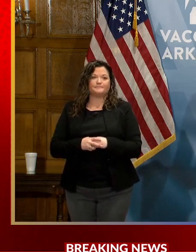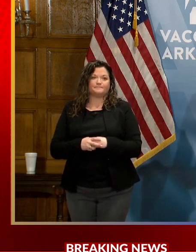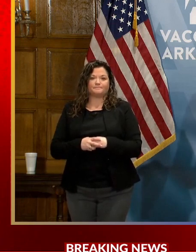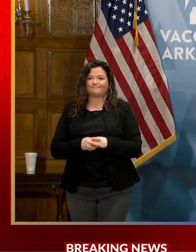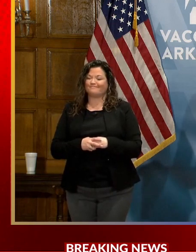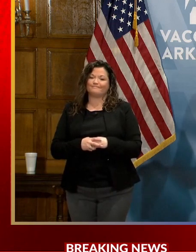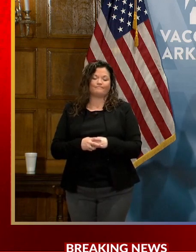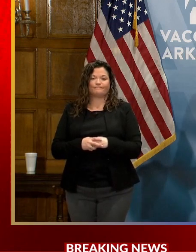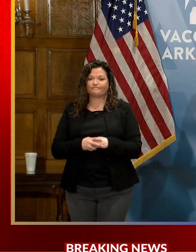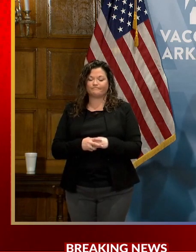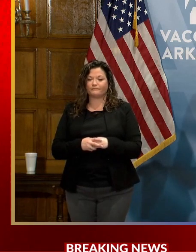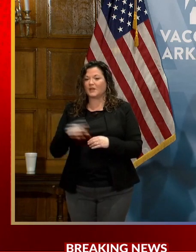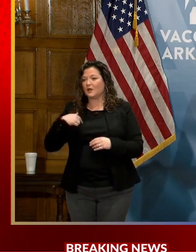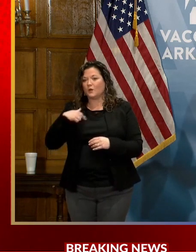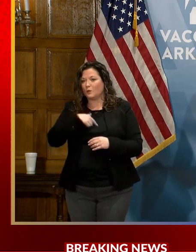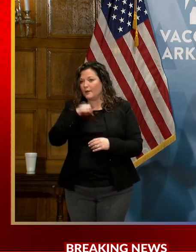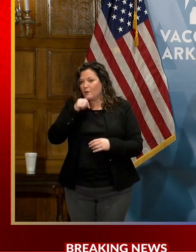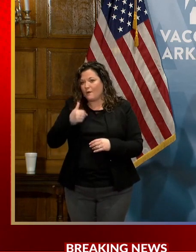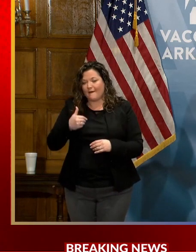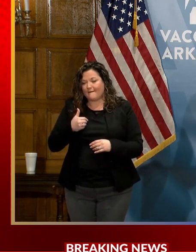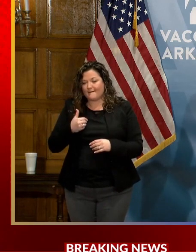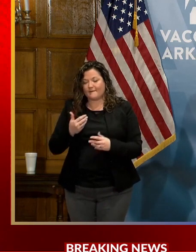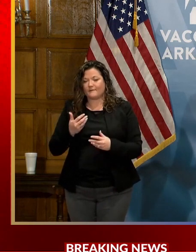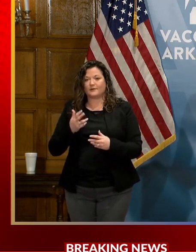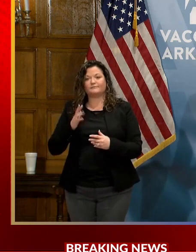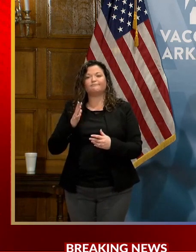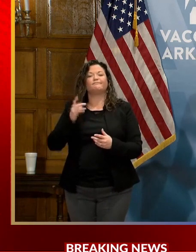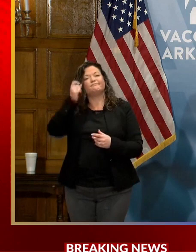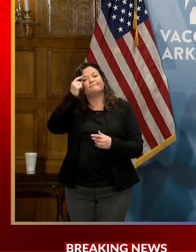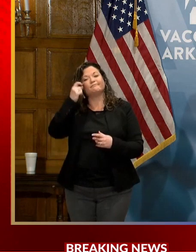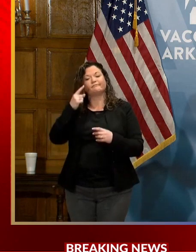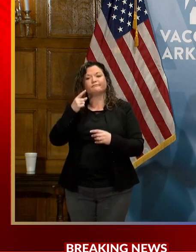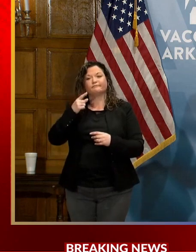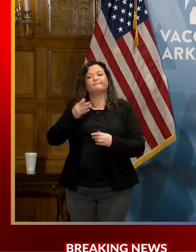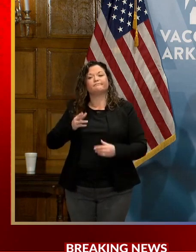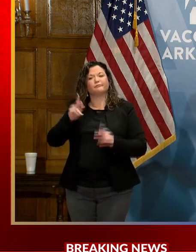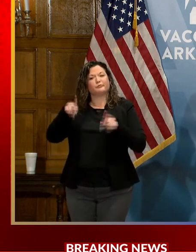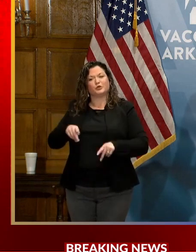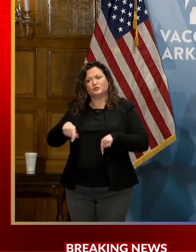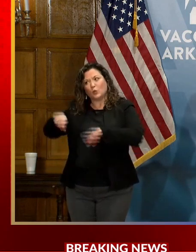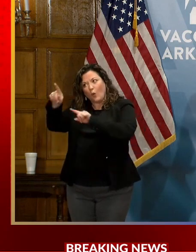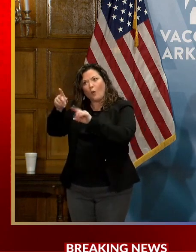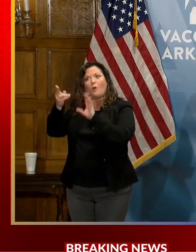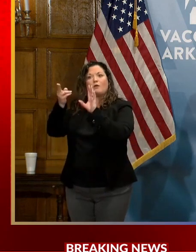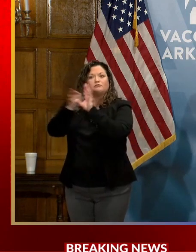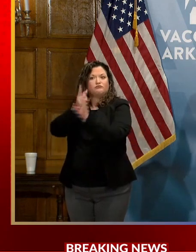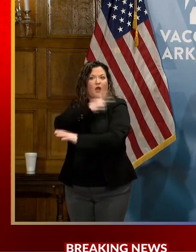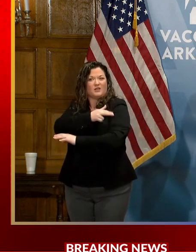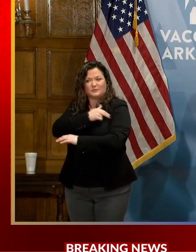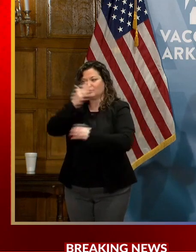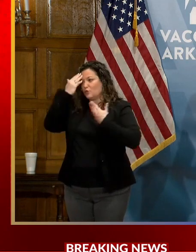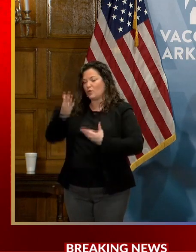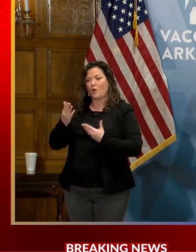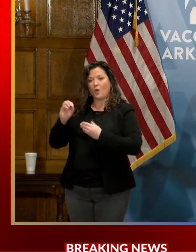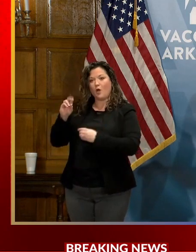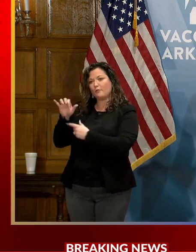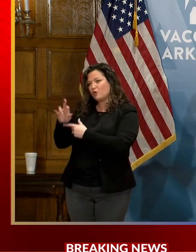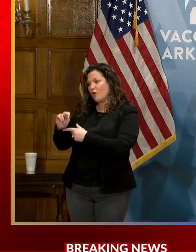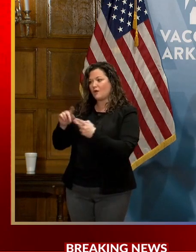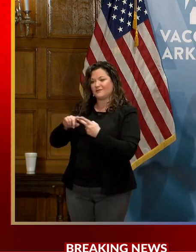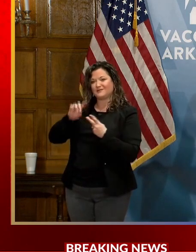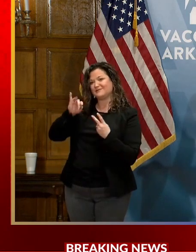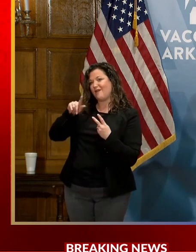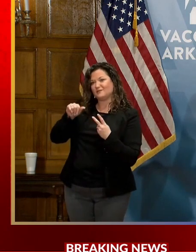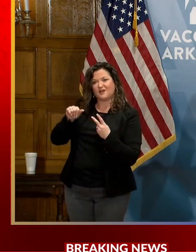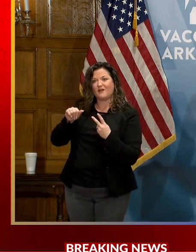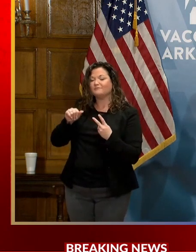we do not have, like when they go into the hospital, we don't know whether it's the Omicron variant or the Delta variant, because we're